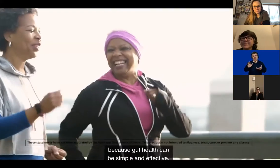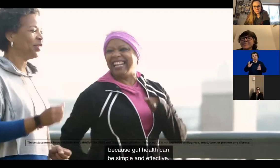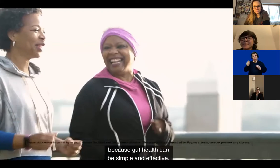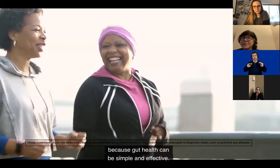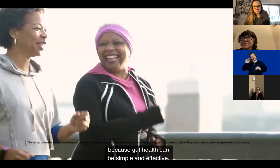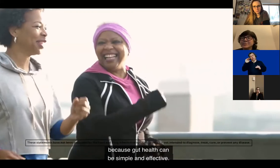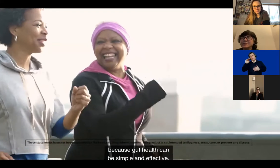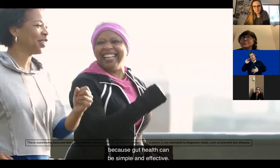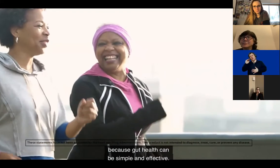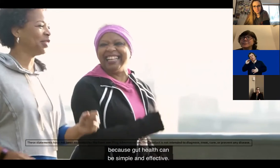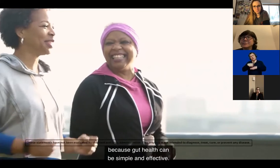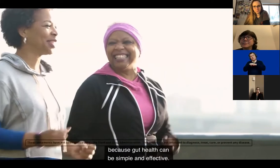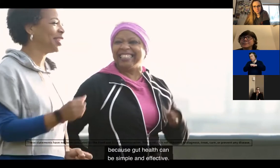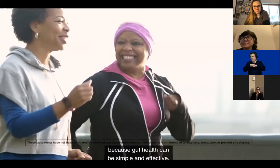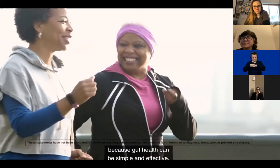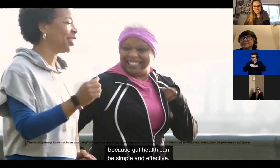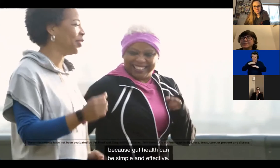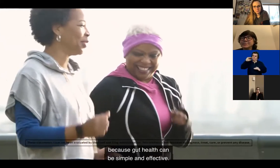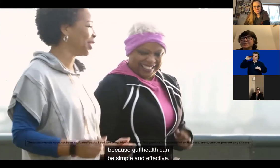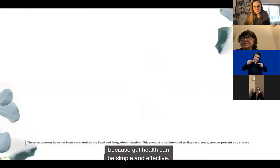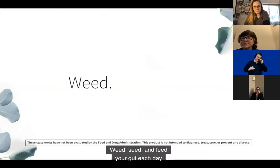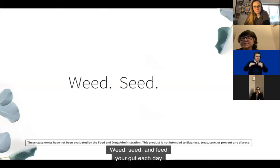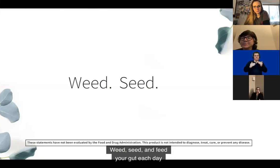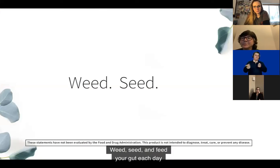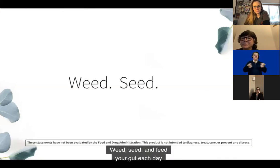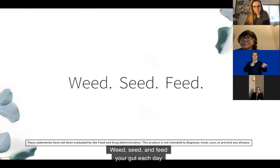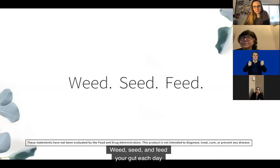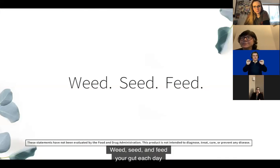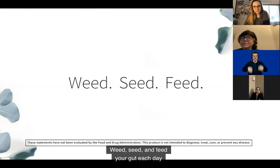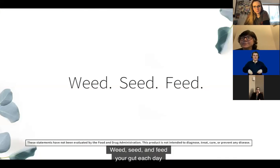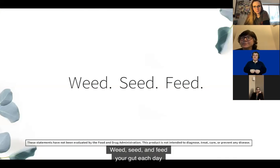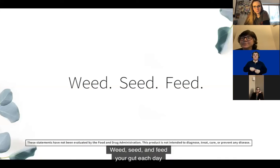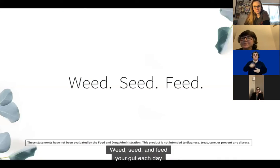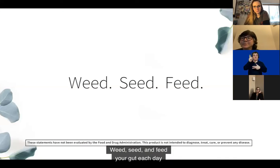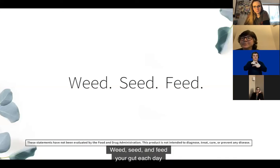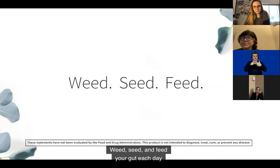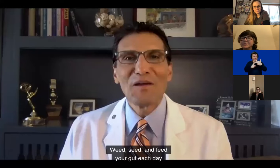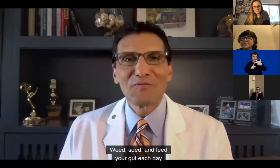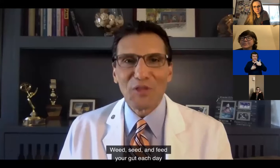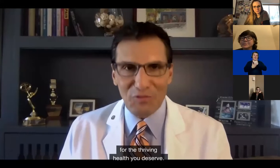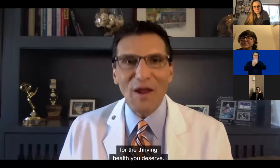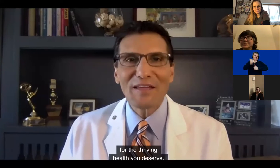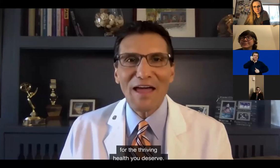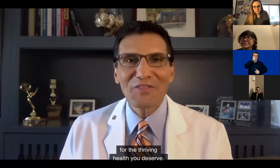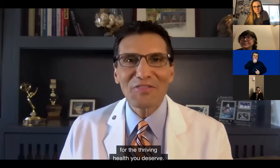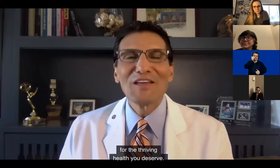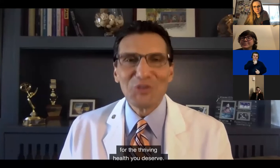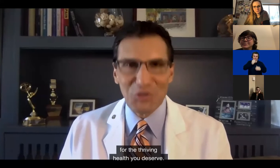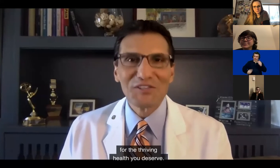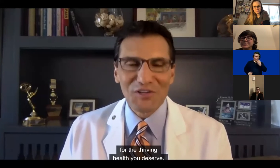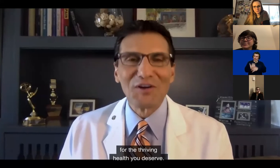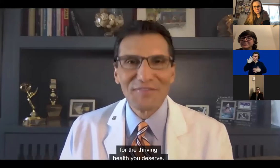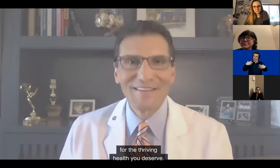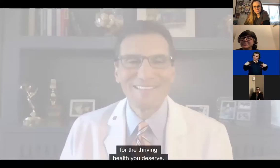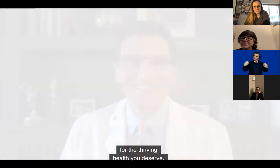because gut health can be simple and effective. Weed, seed, and feed your gut each day for the thriving health